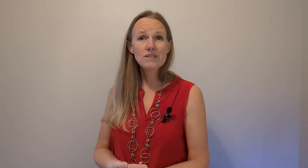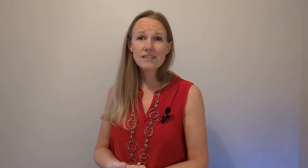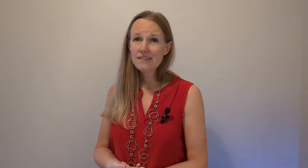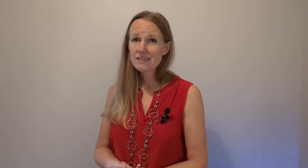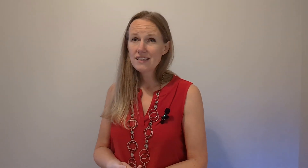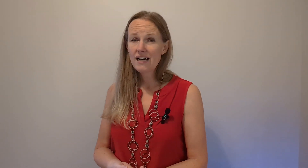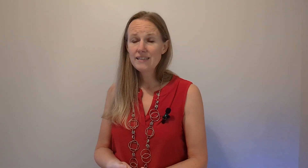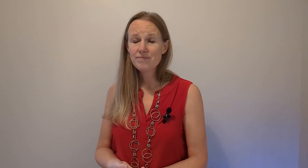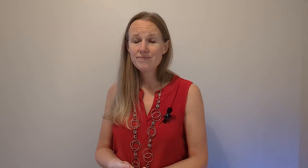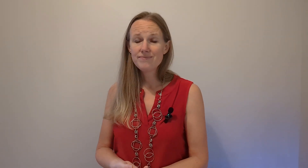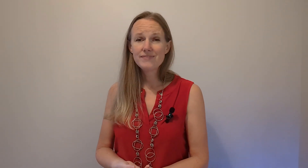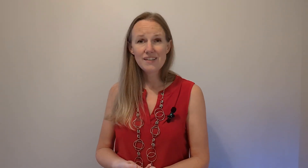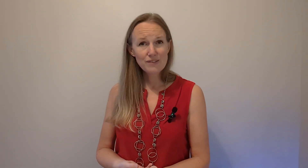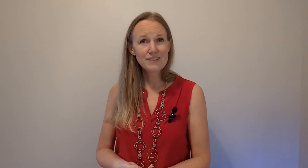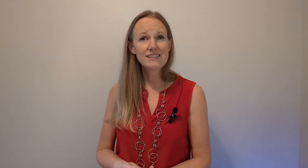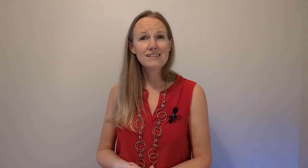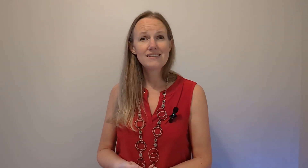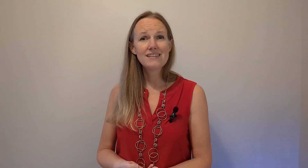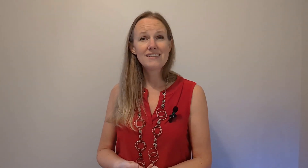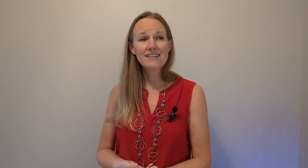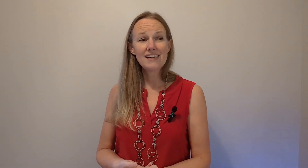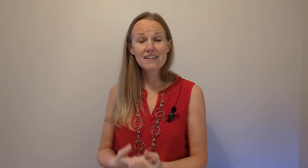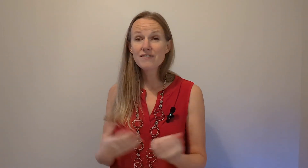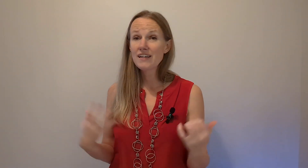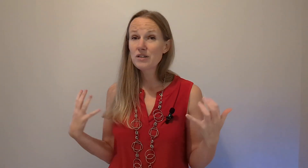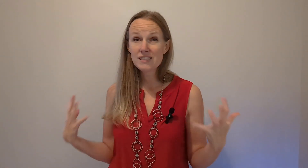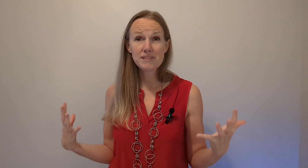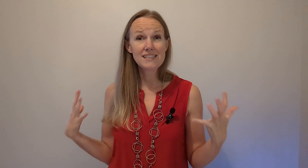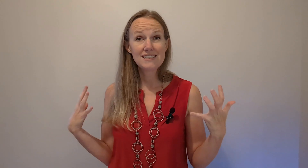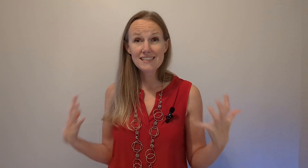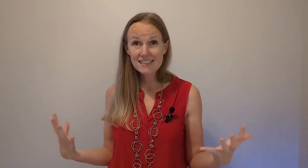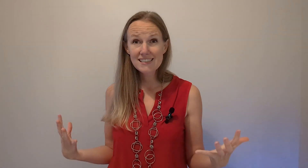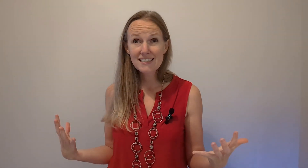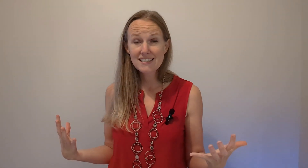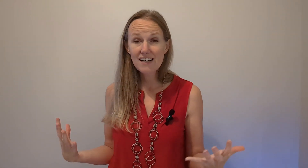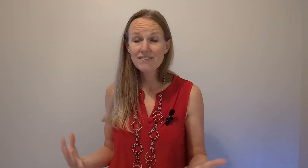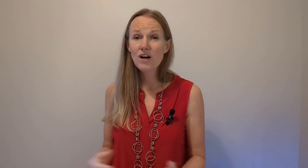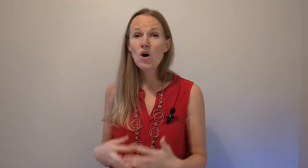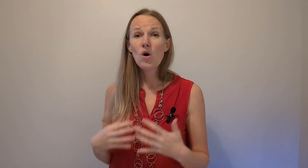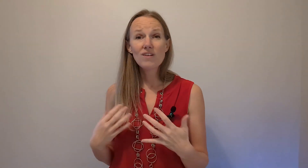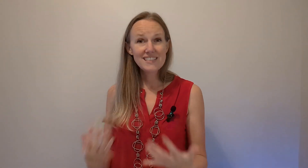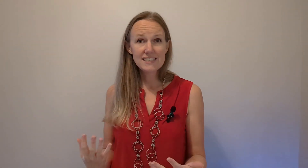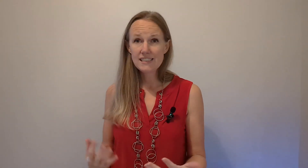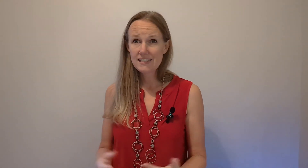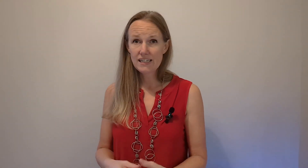goes out to those that either find Christmas consistently tough or just this